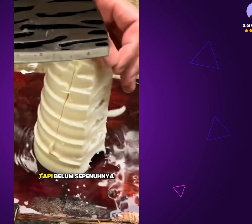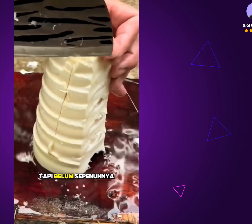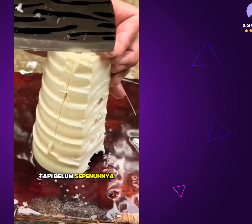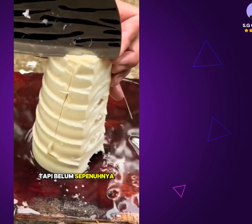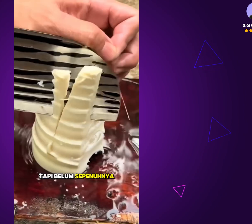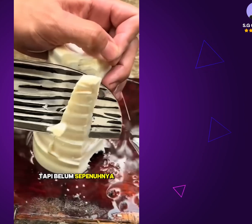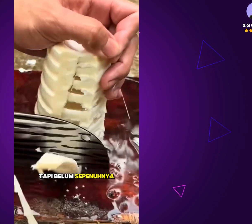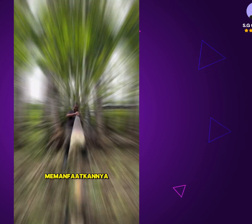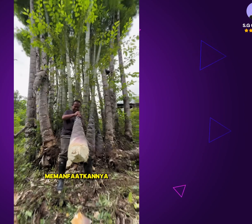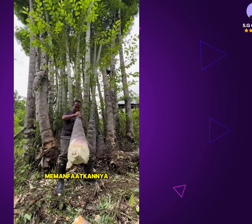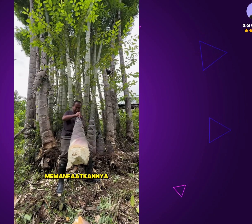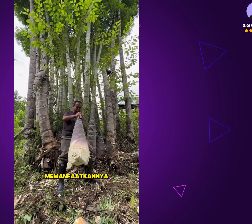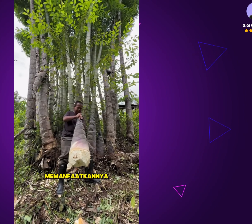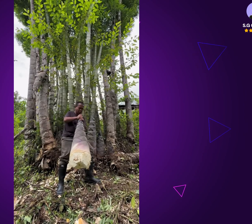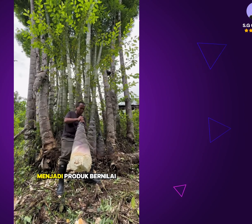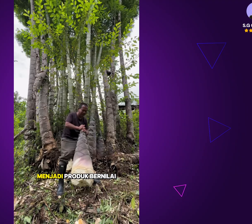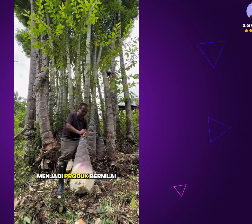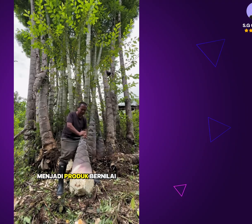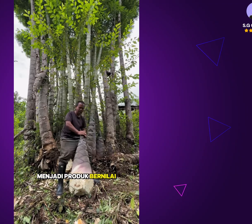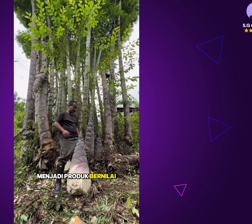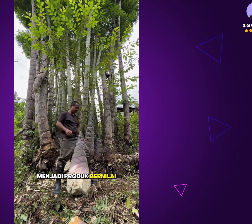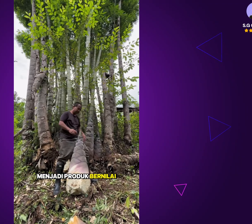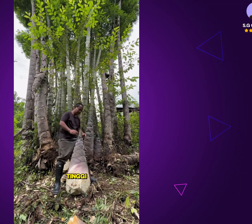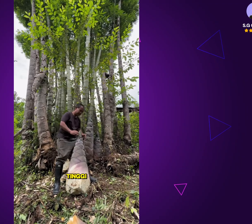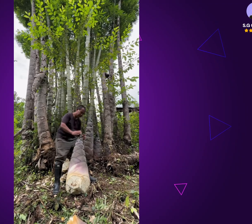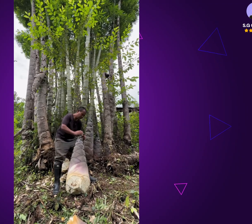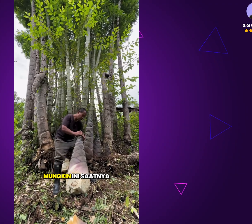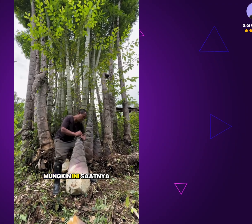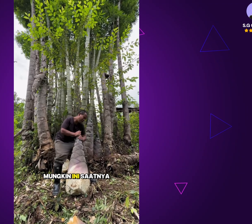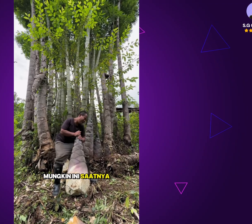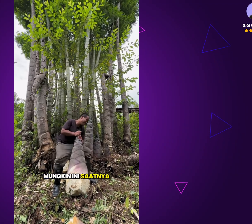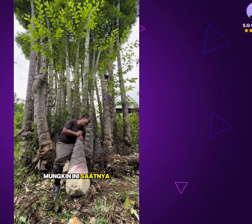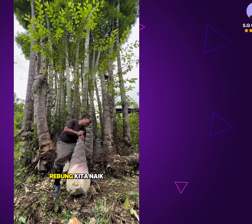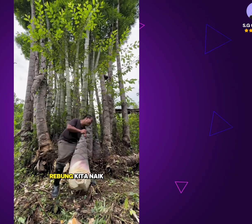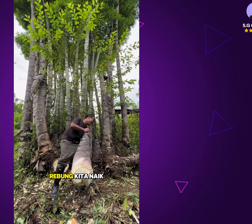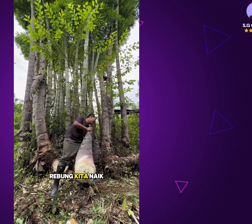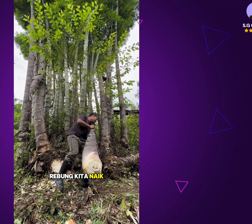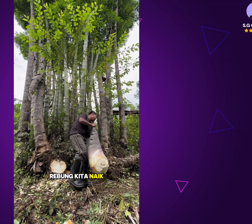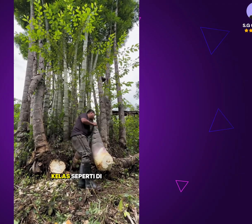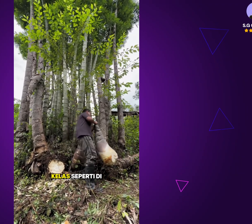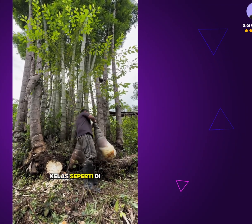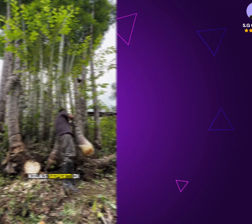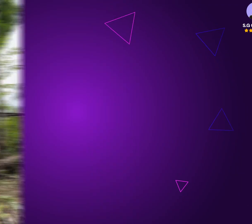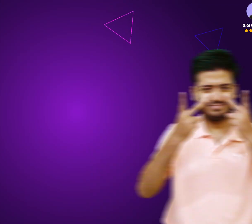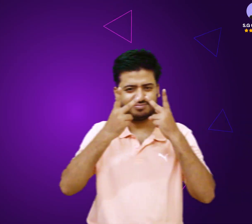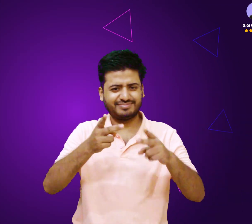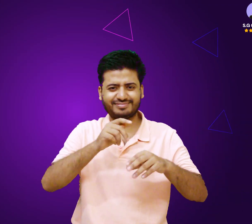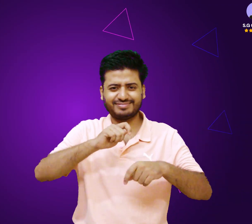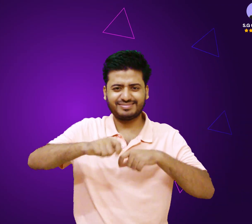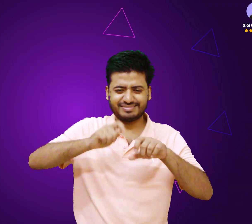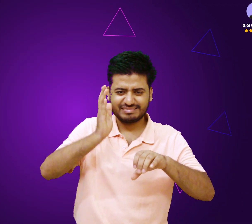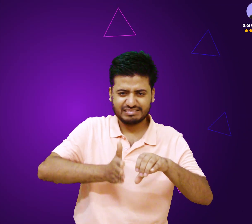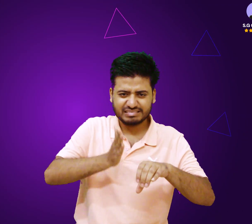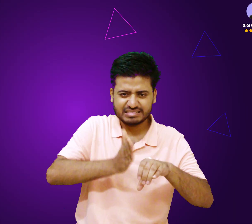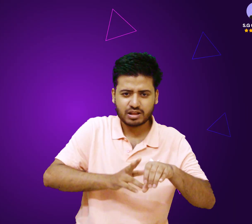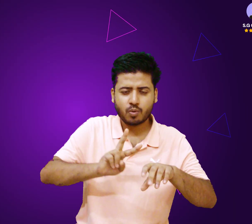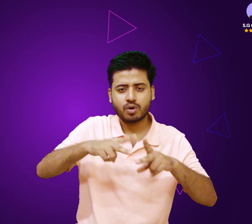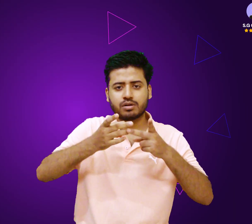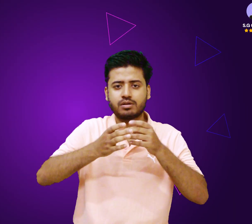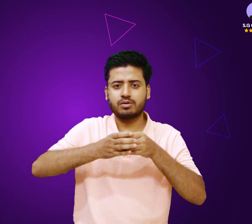phytosterols in bamboo shoots have been shown to help lower LDL, bad cholesterol, which improves cardiovascular health and reduces the risk of